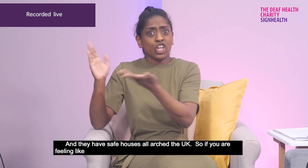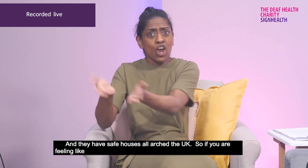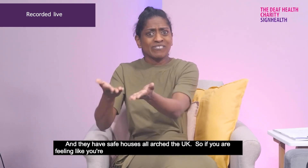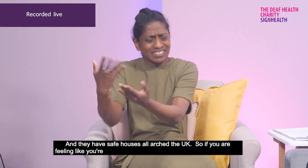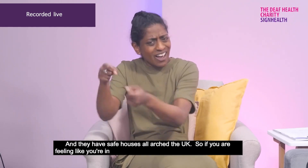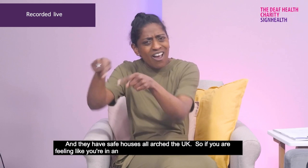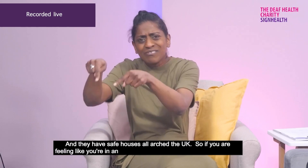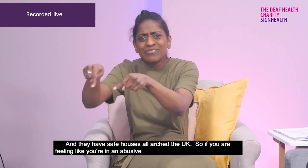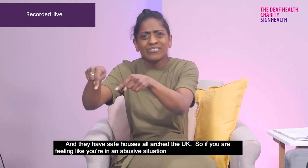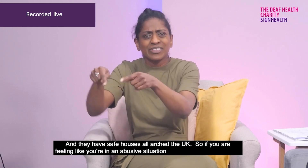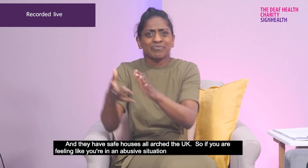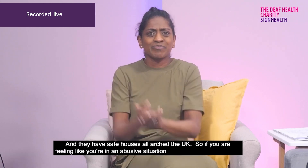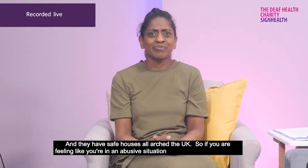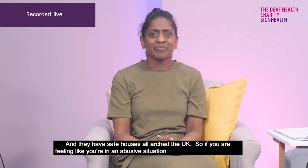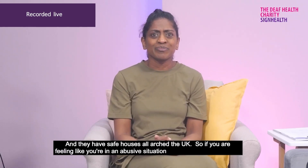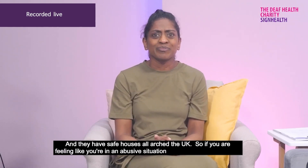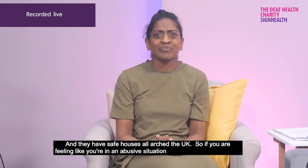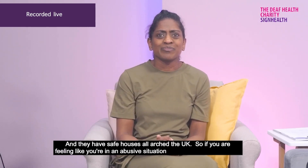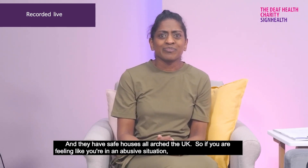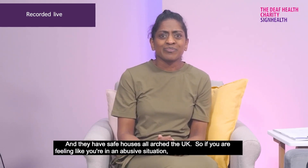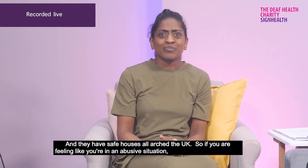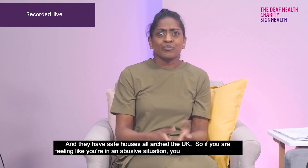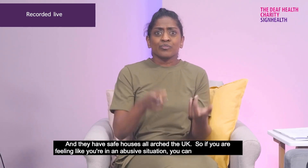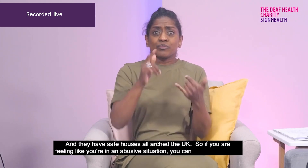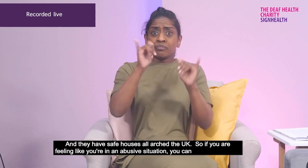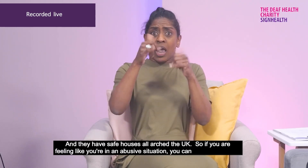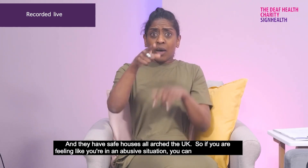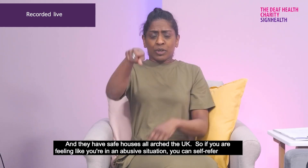to domestic abuse services out there.